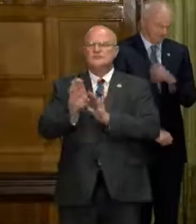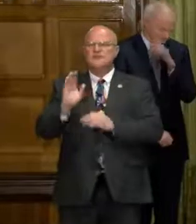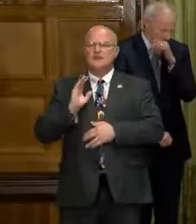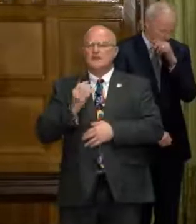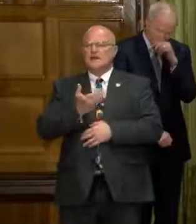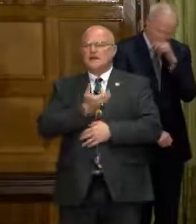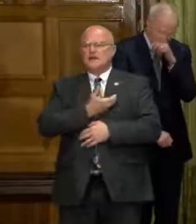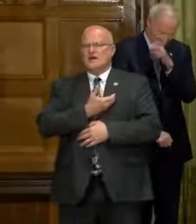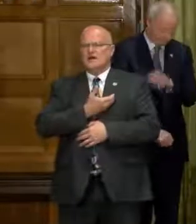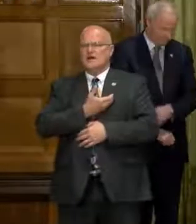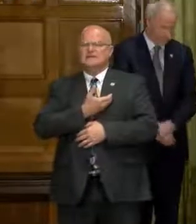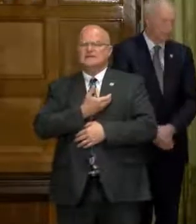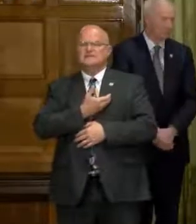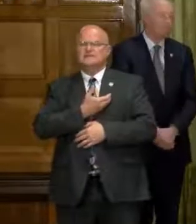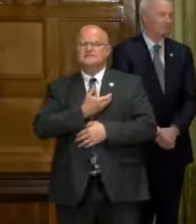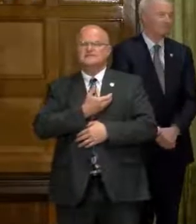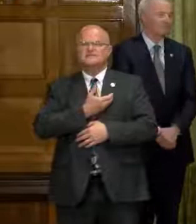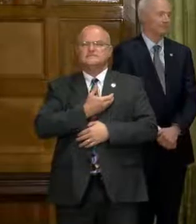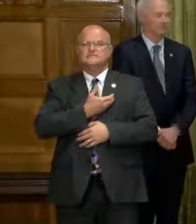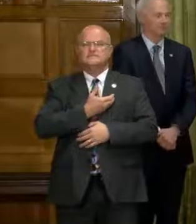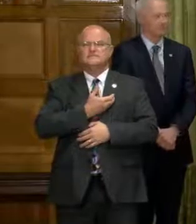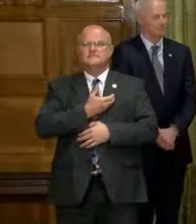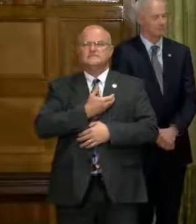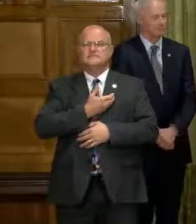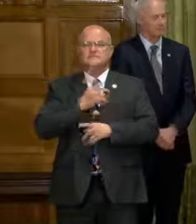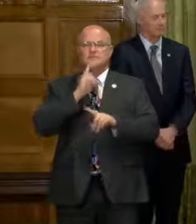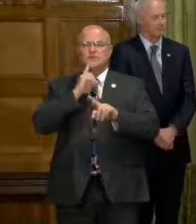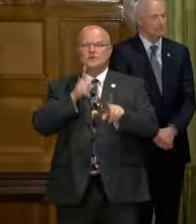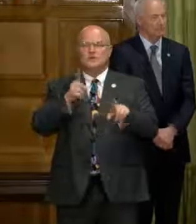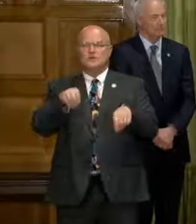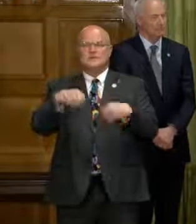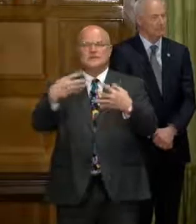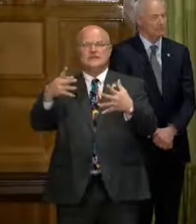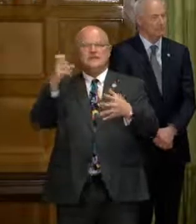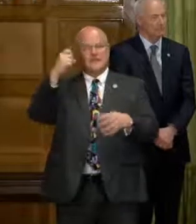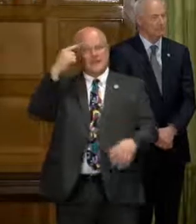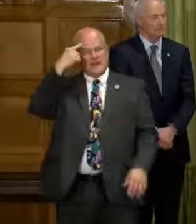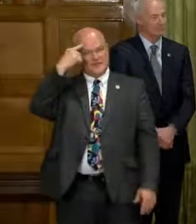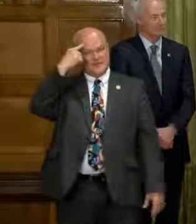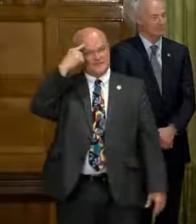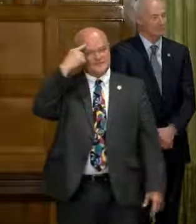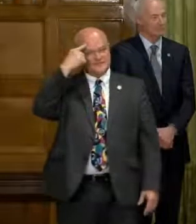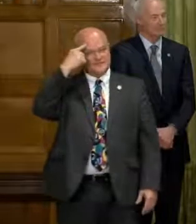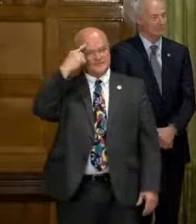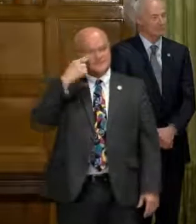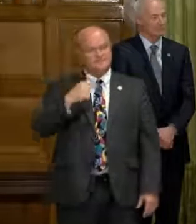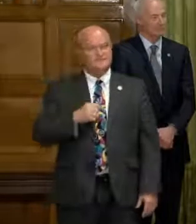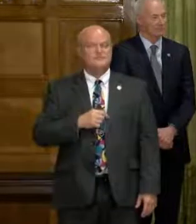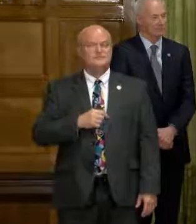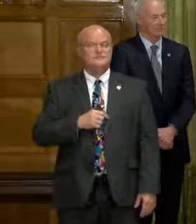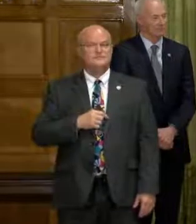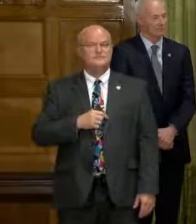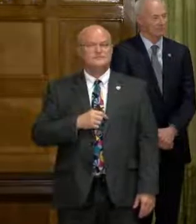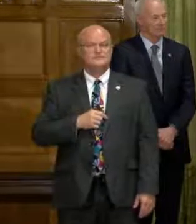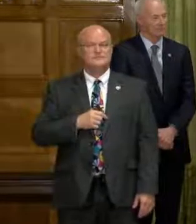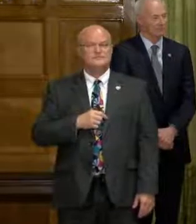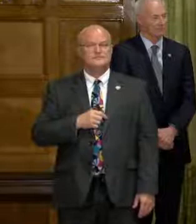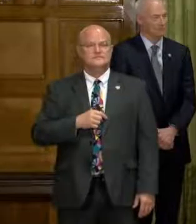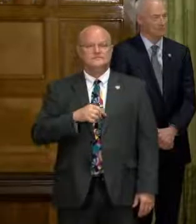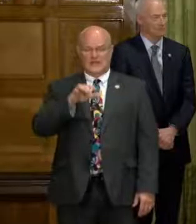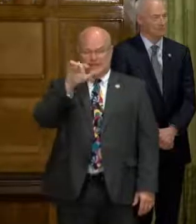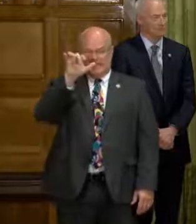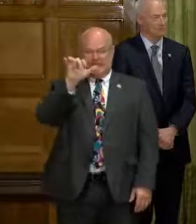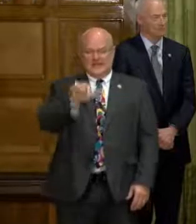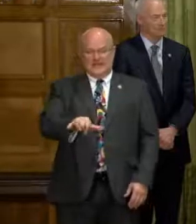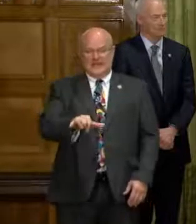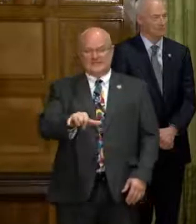our report to the Governor, and From those and from